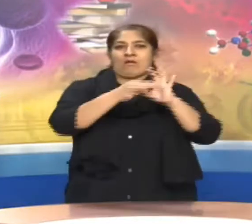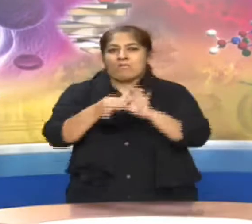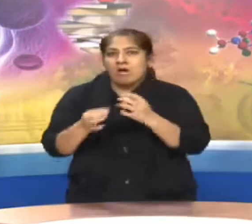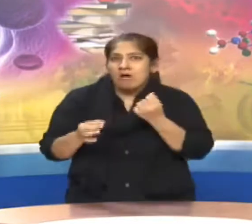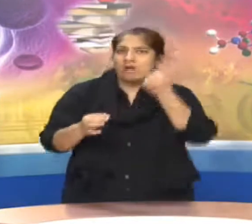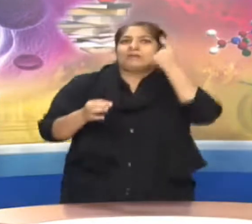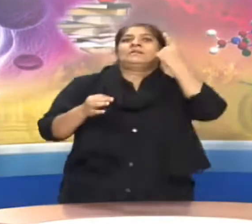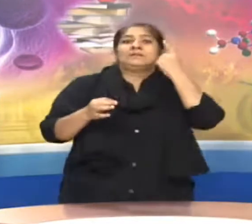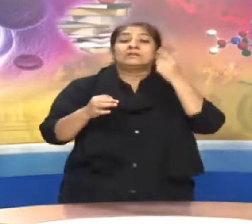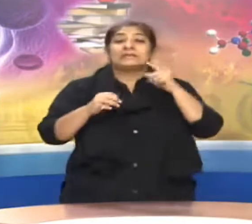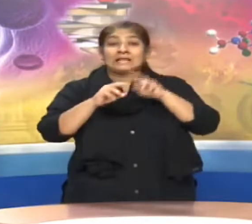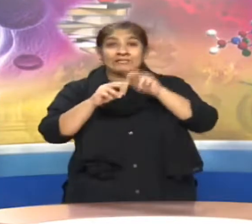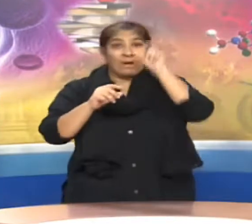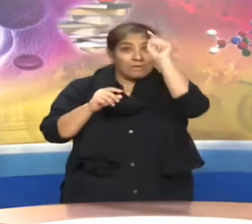linked together.